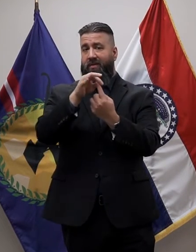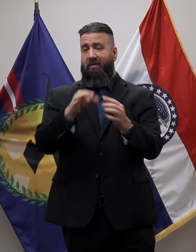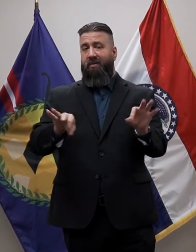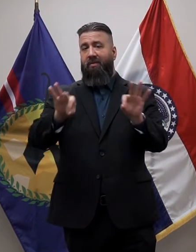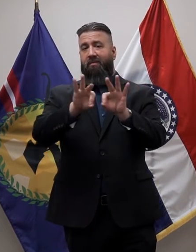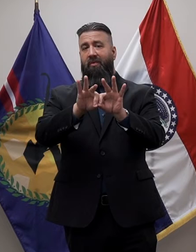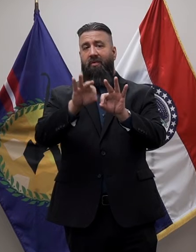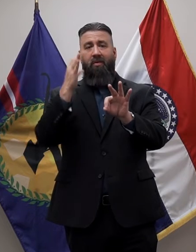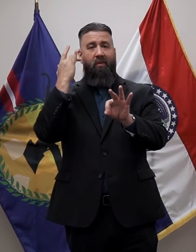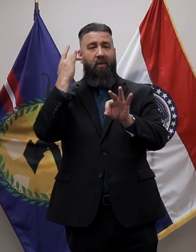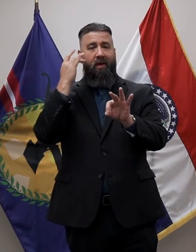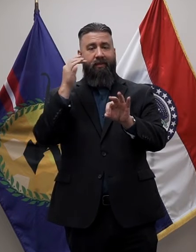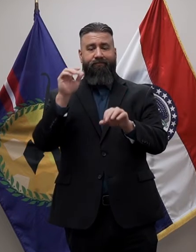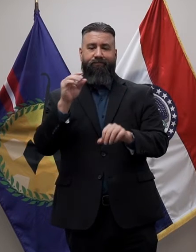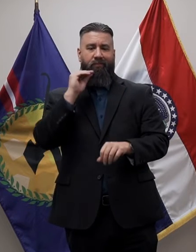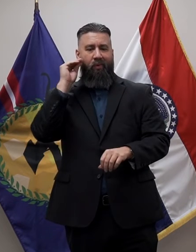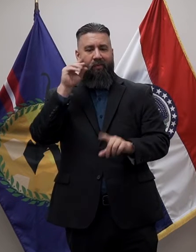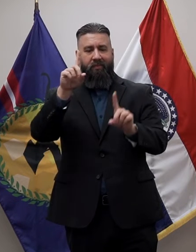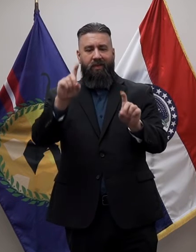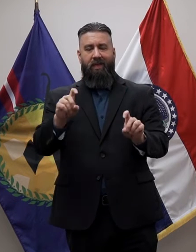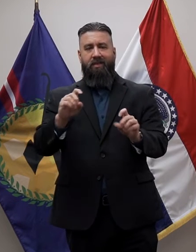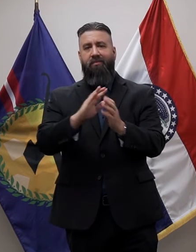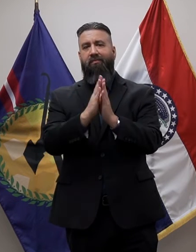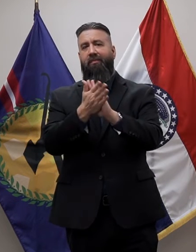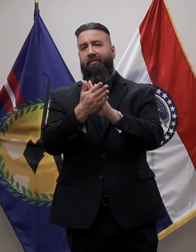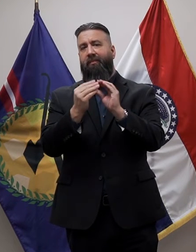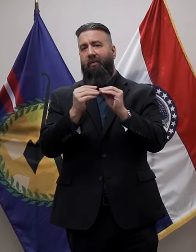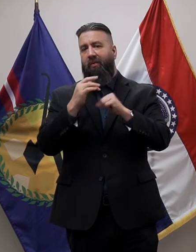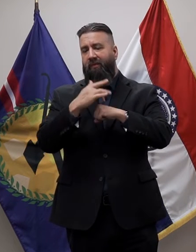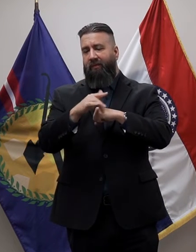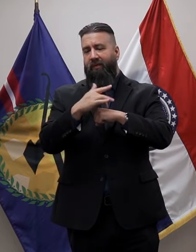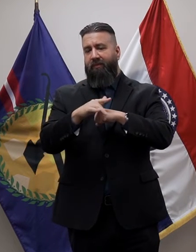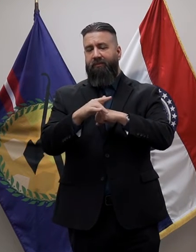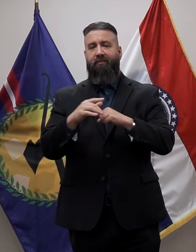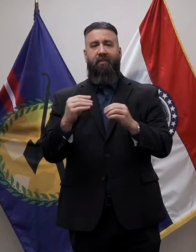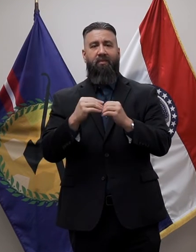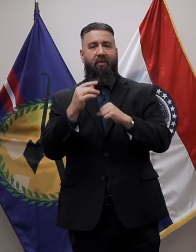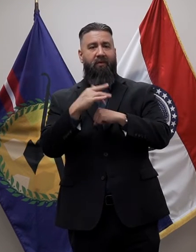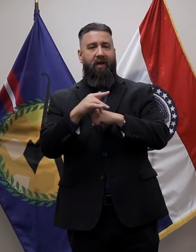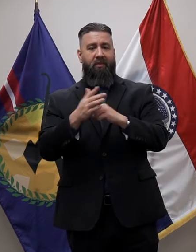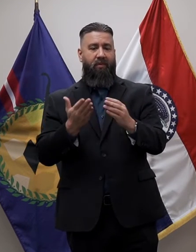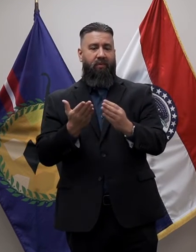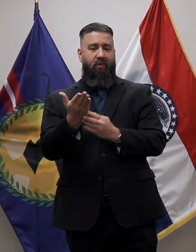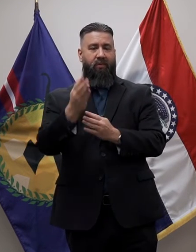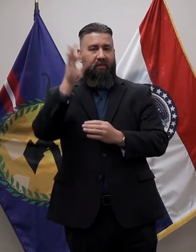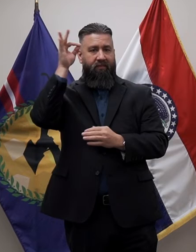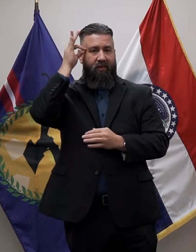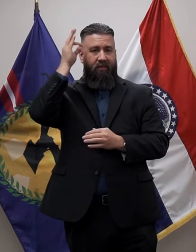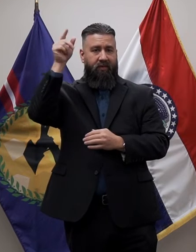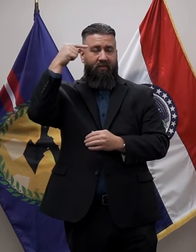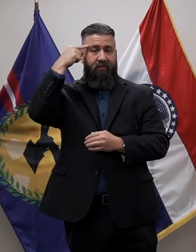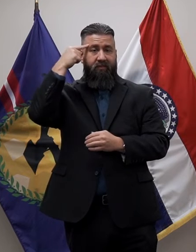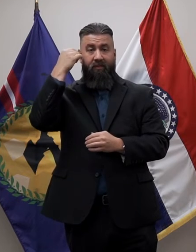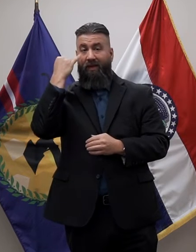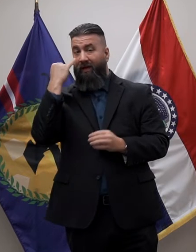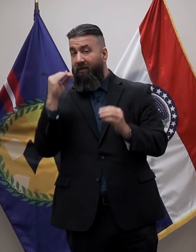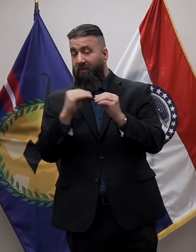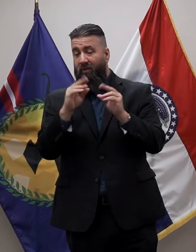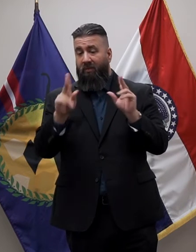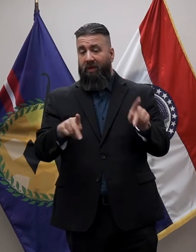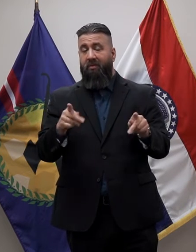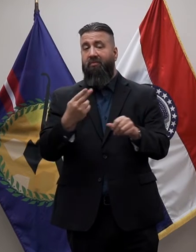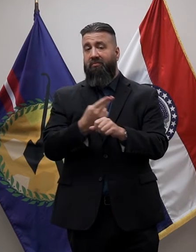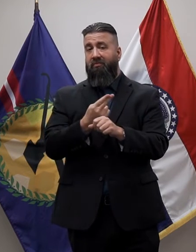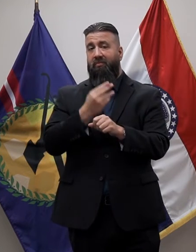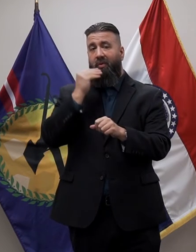tests become more available in our community and as they're more available through the federal government. If more people are using